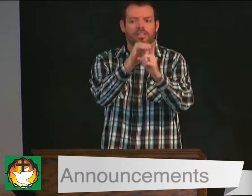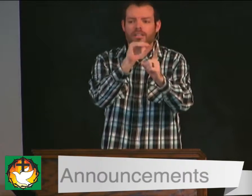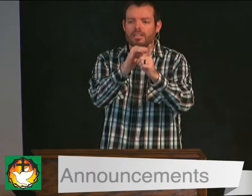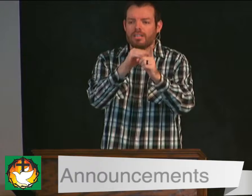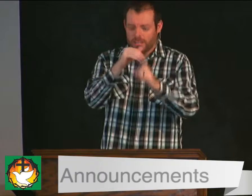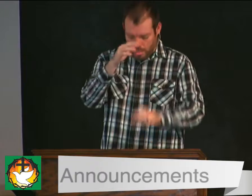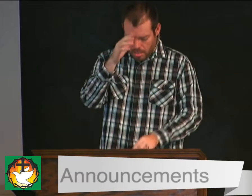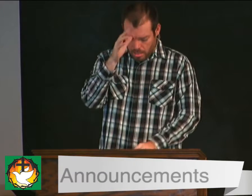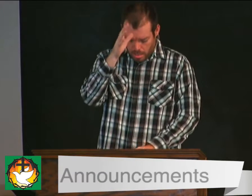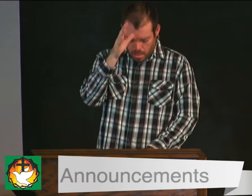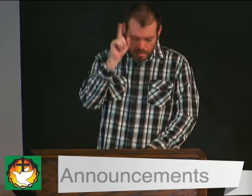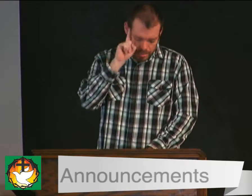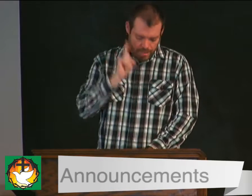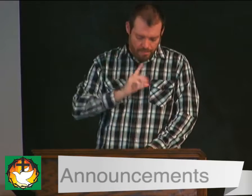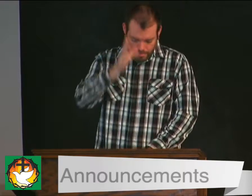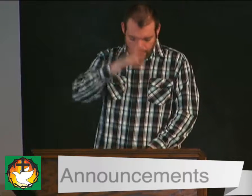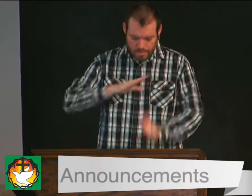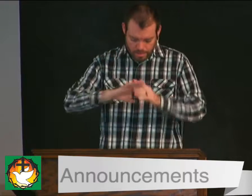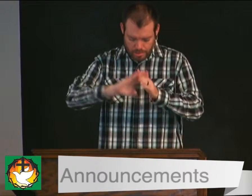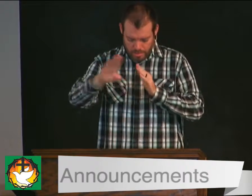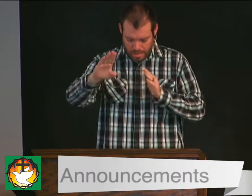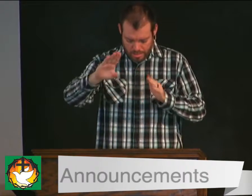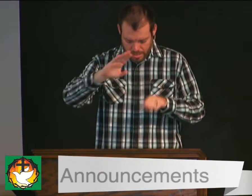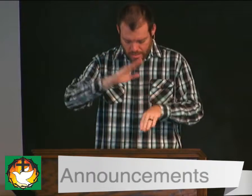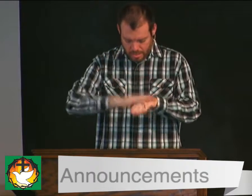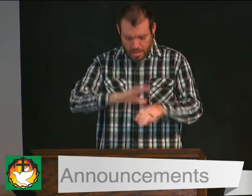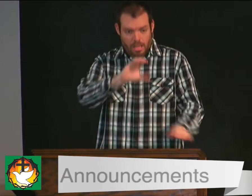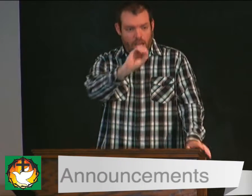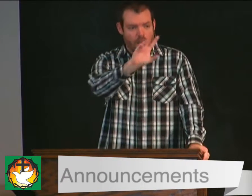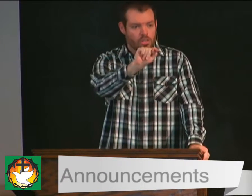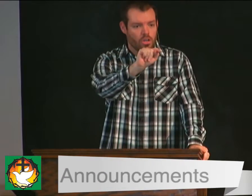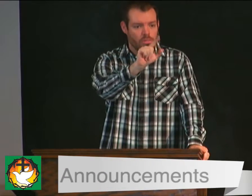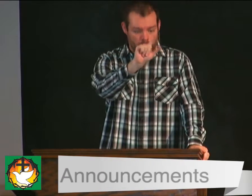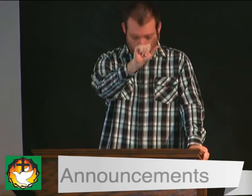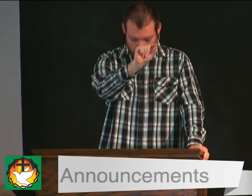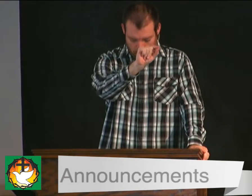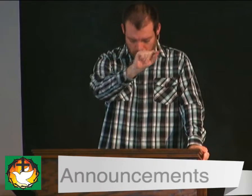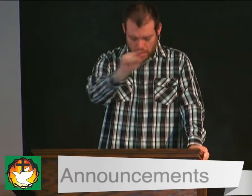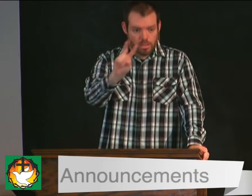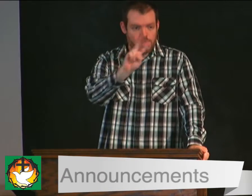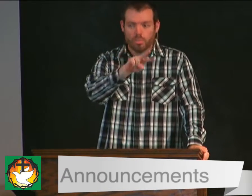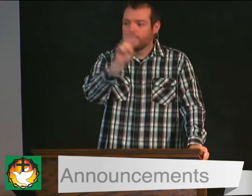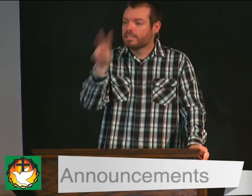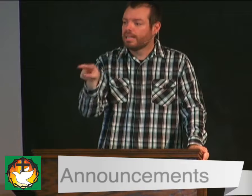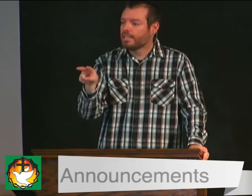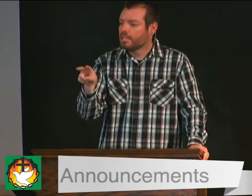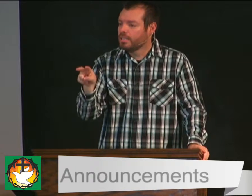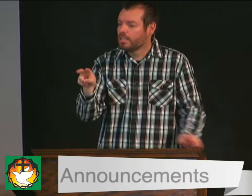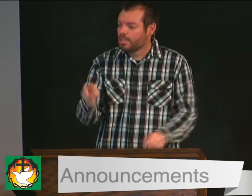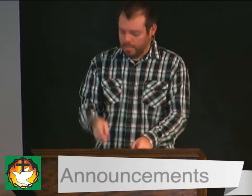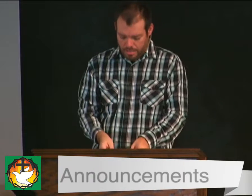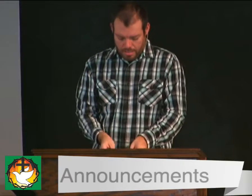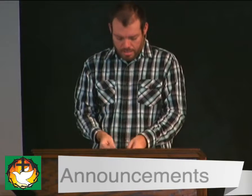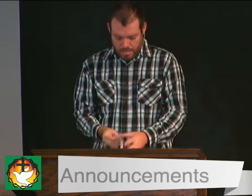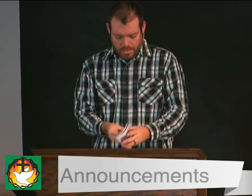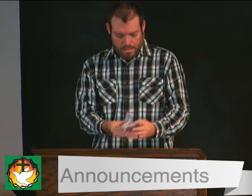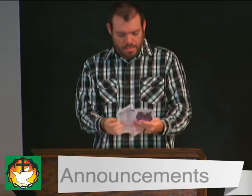a reminder, the Deaf Ministry Retreat is on October 20th and 22nd.